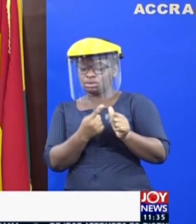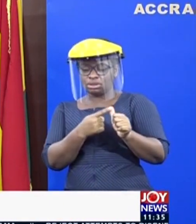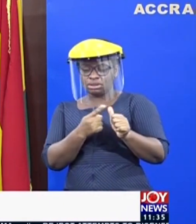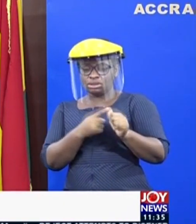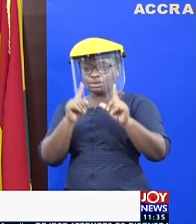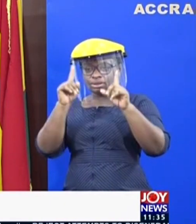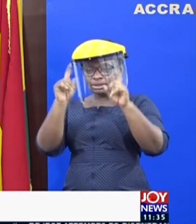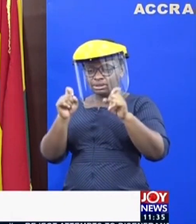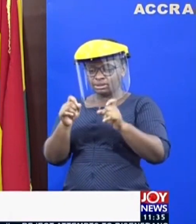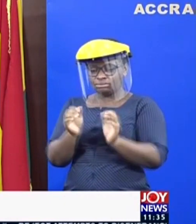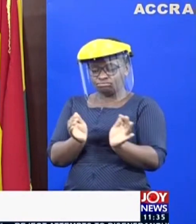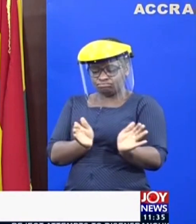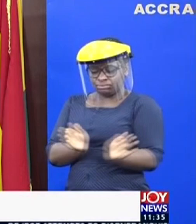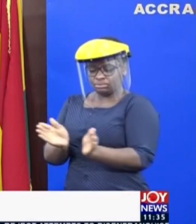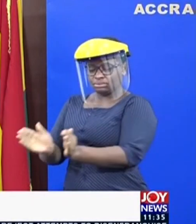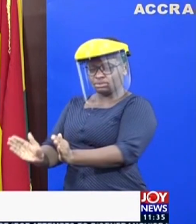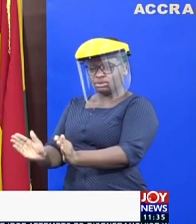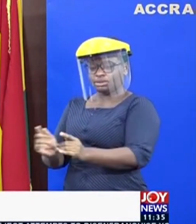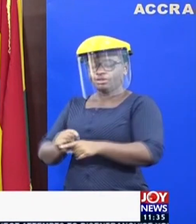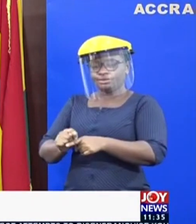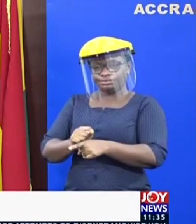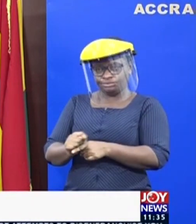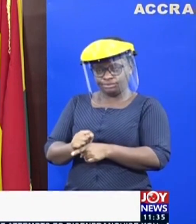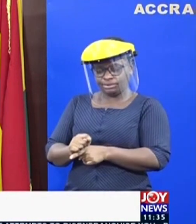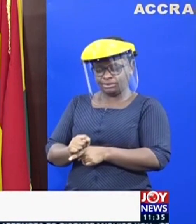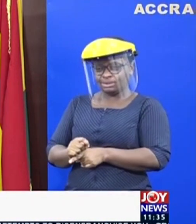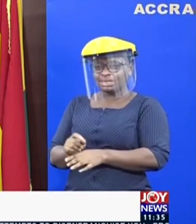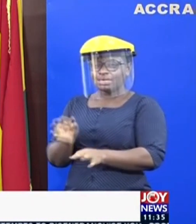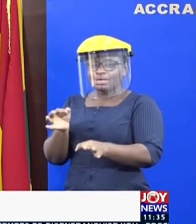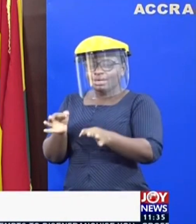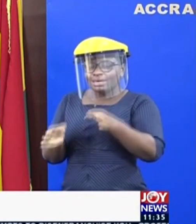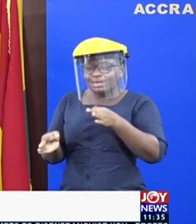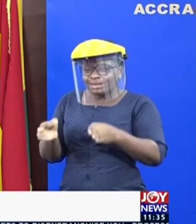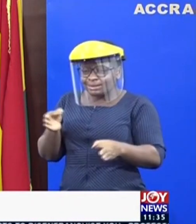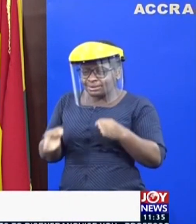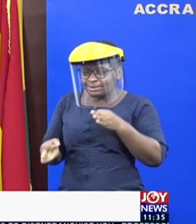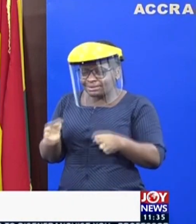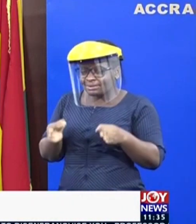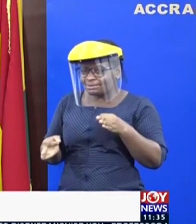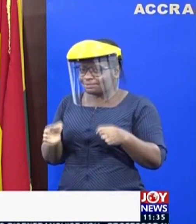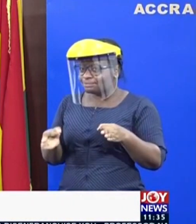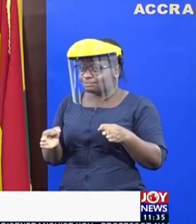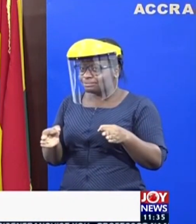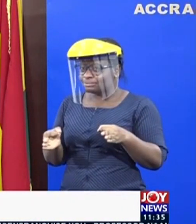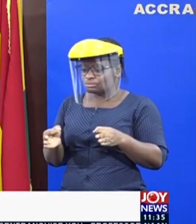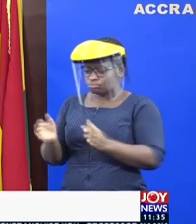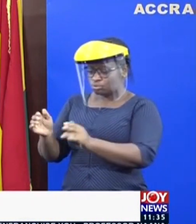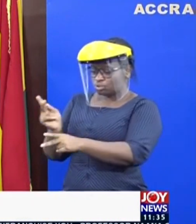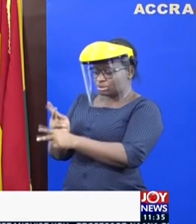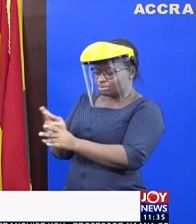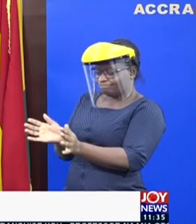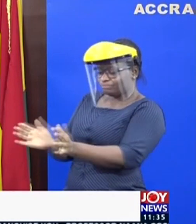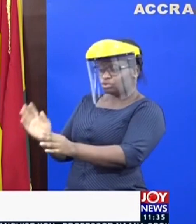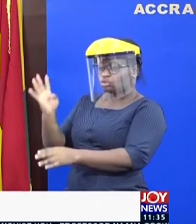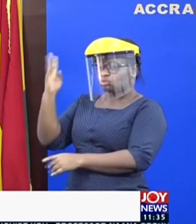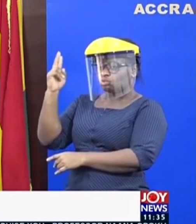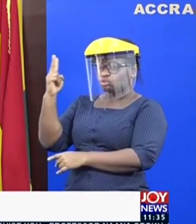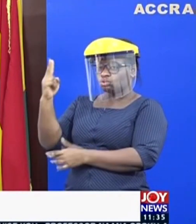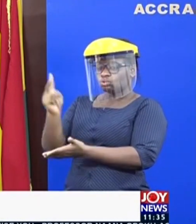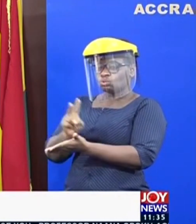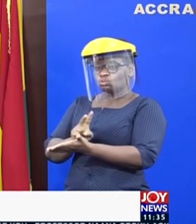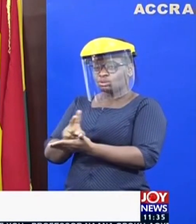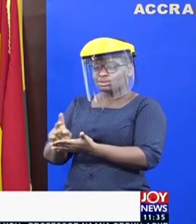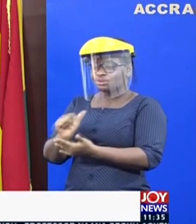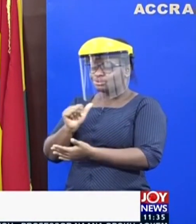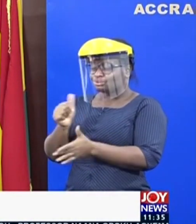test and isolate and treat. If you quarantine them for 2 weeks and they also don't